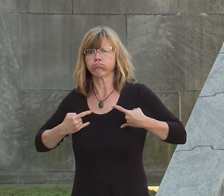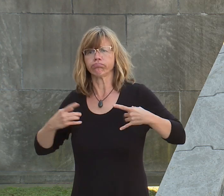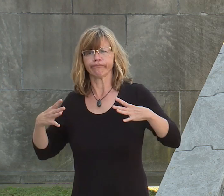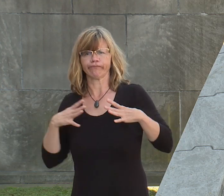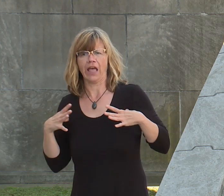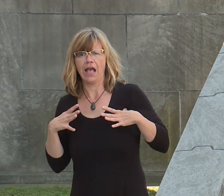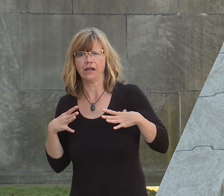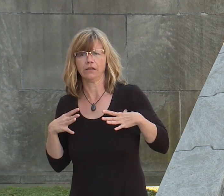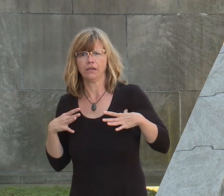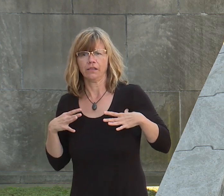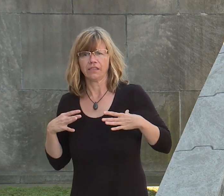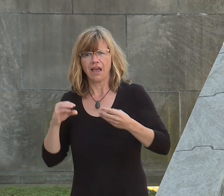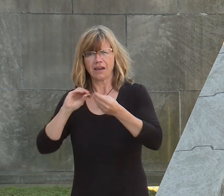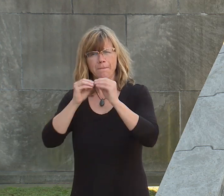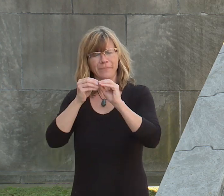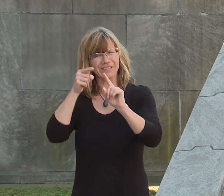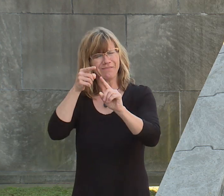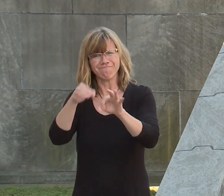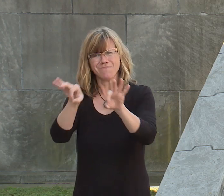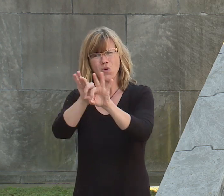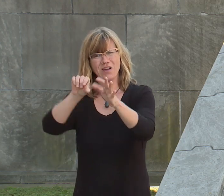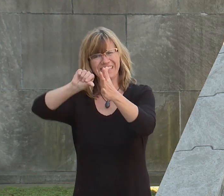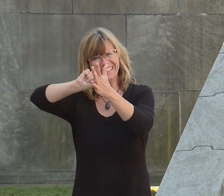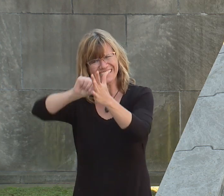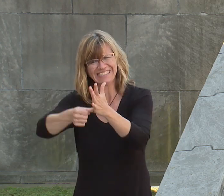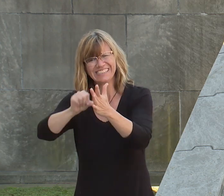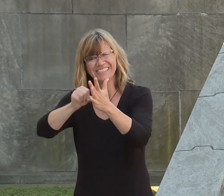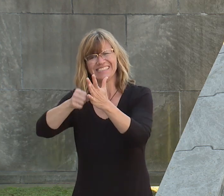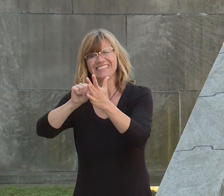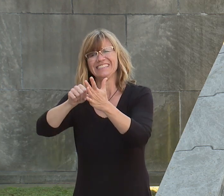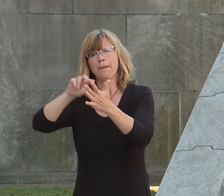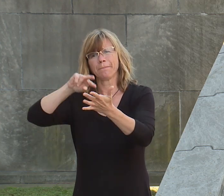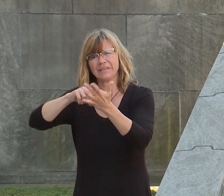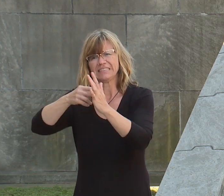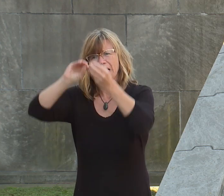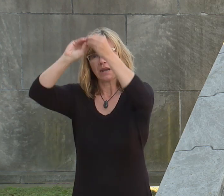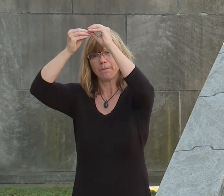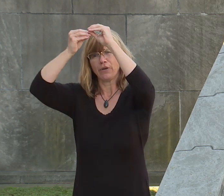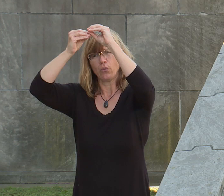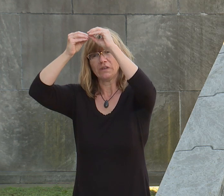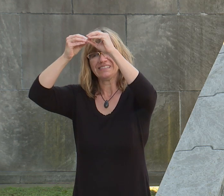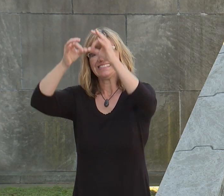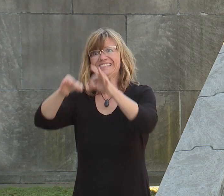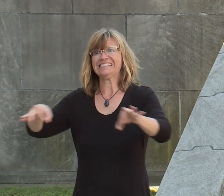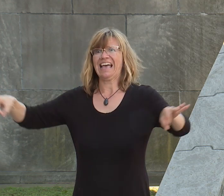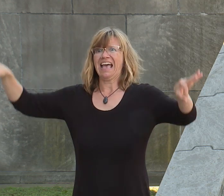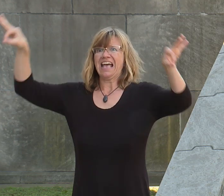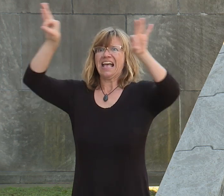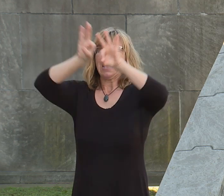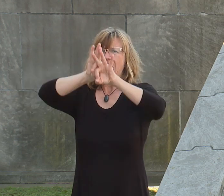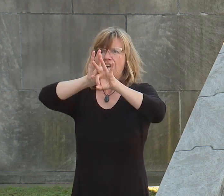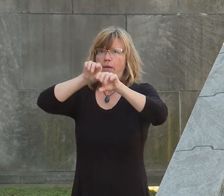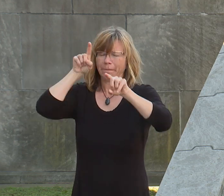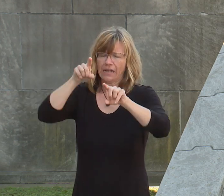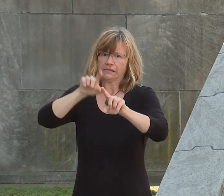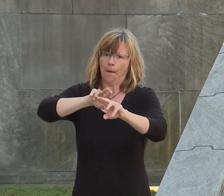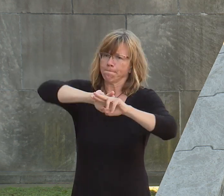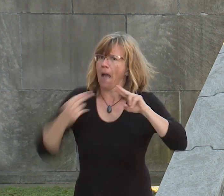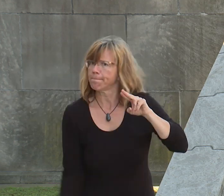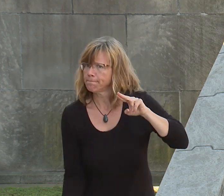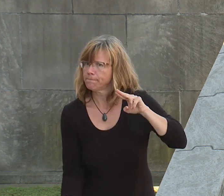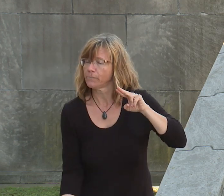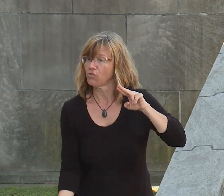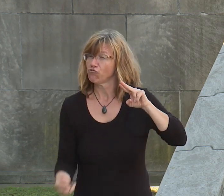number means that we will have significantly decrease what we call the risk of folks contracting